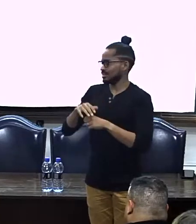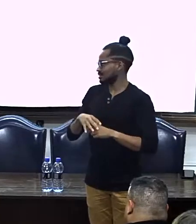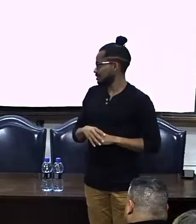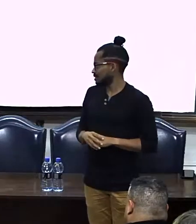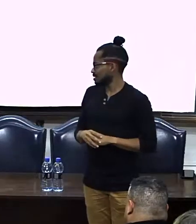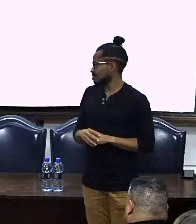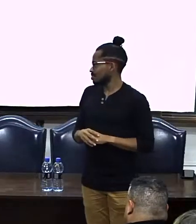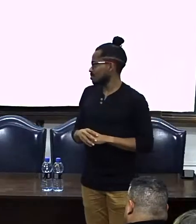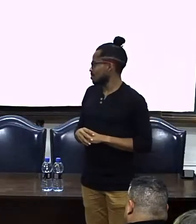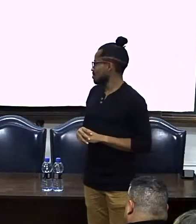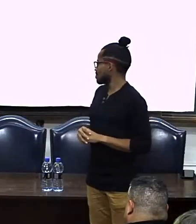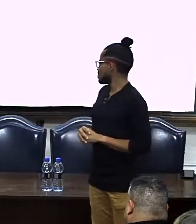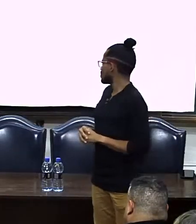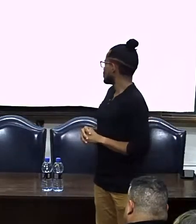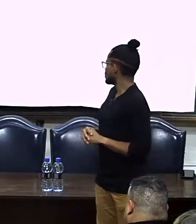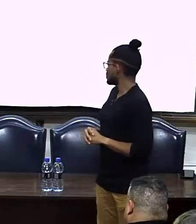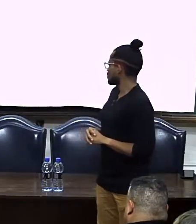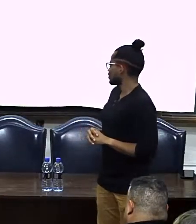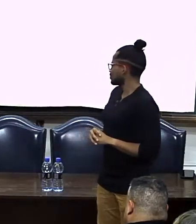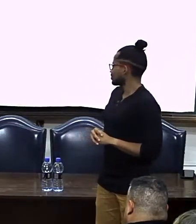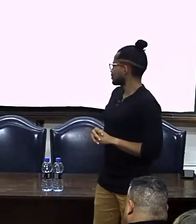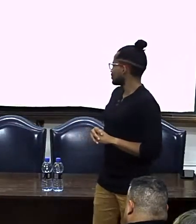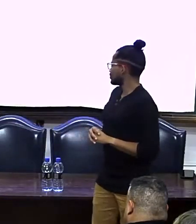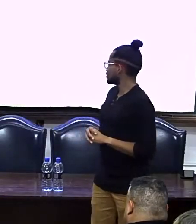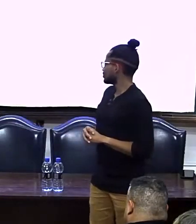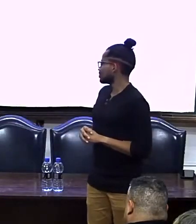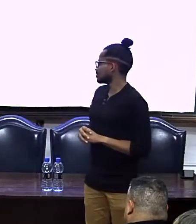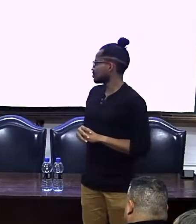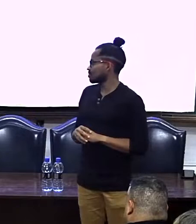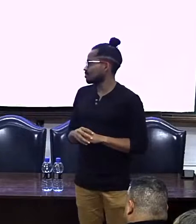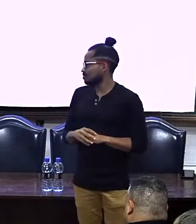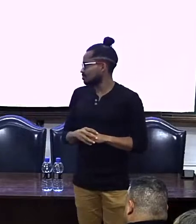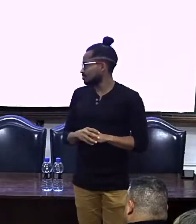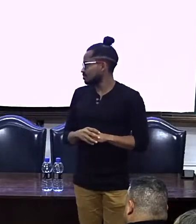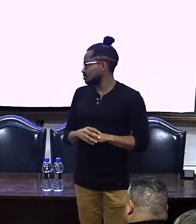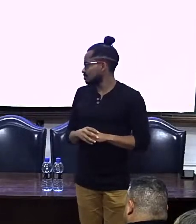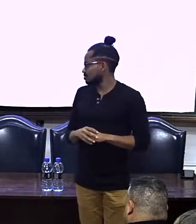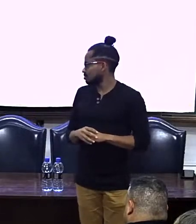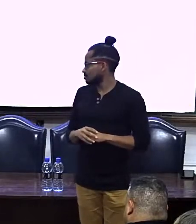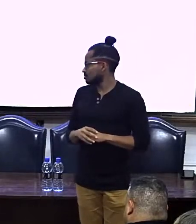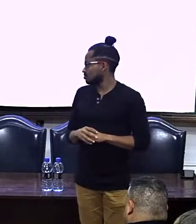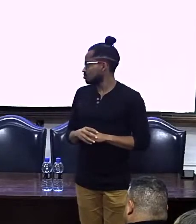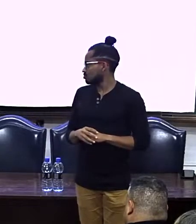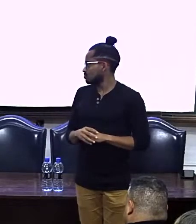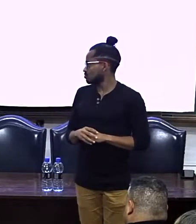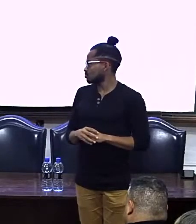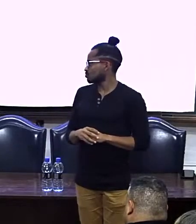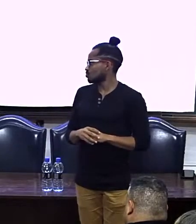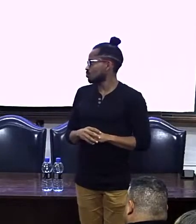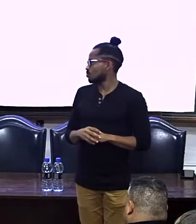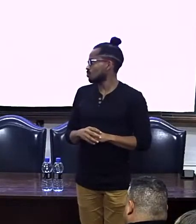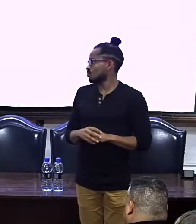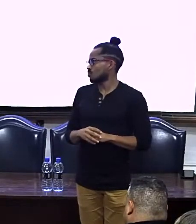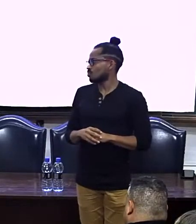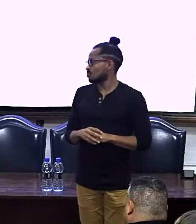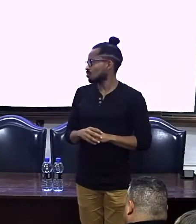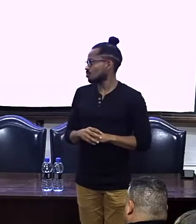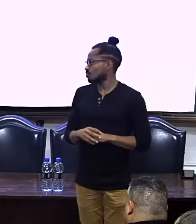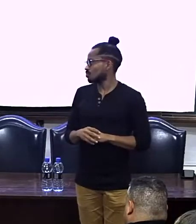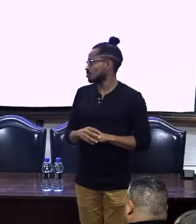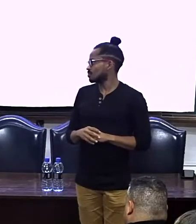Ela gosta do modelo, né, por algumas razões. A primeira é a sílaba. So when the